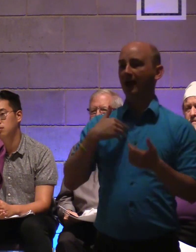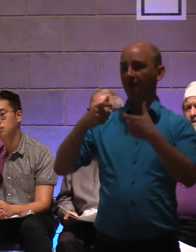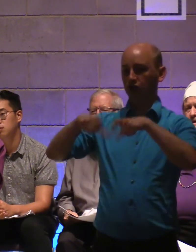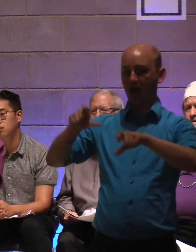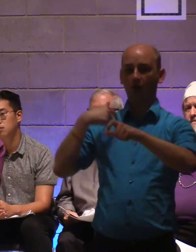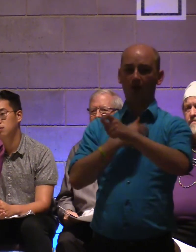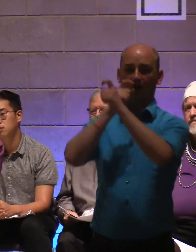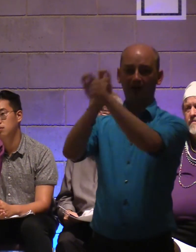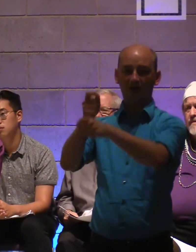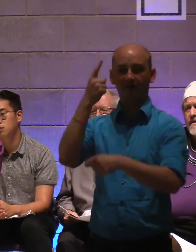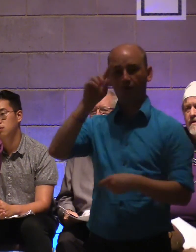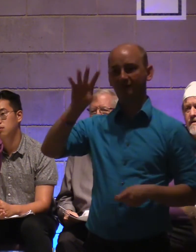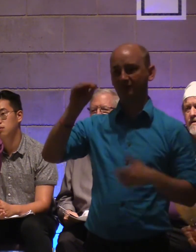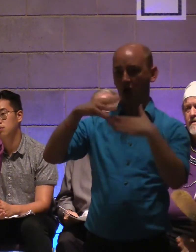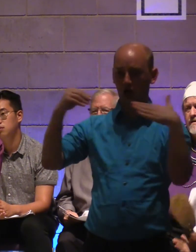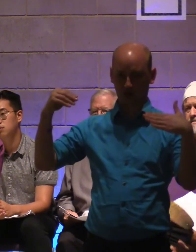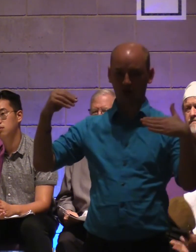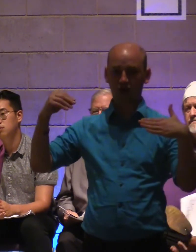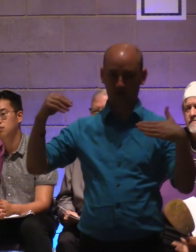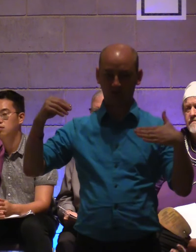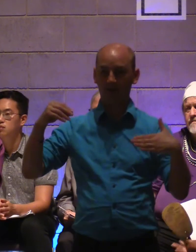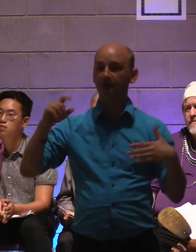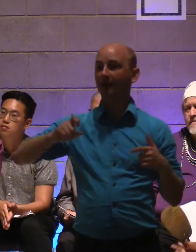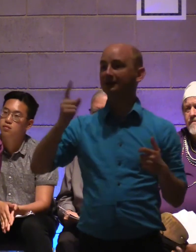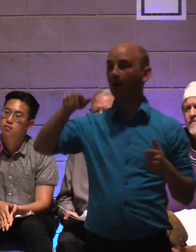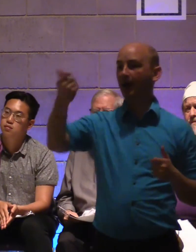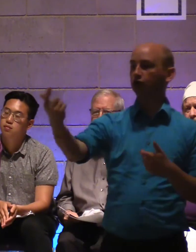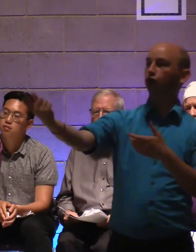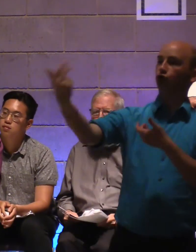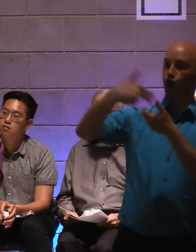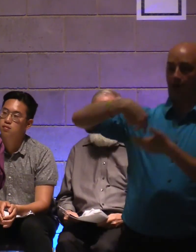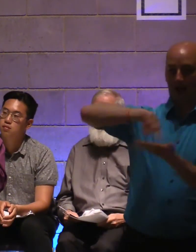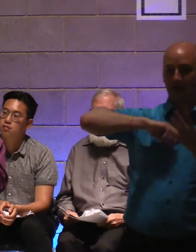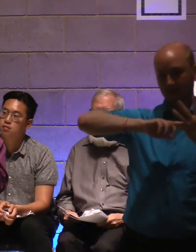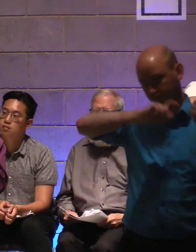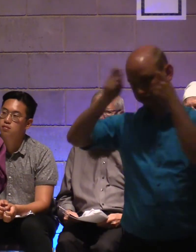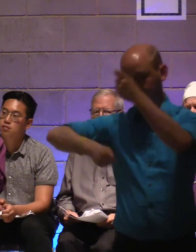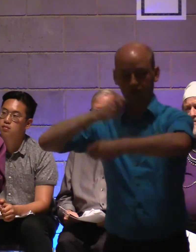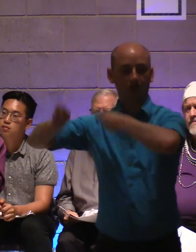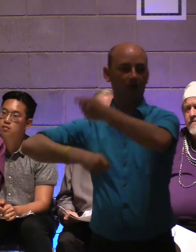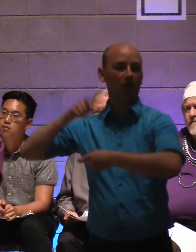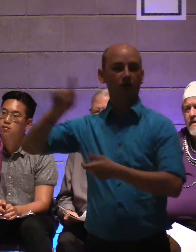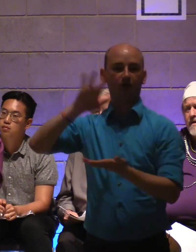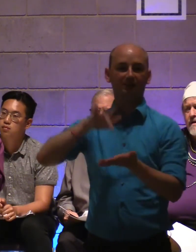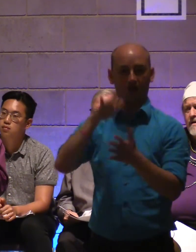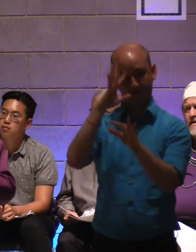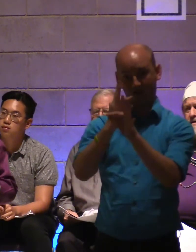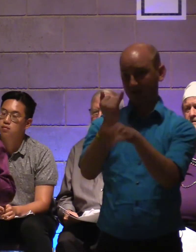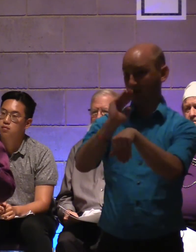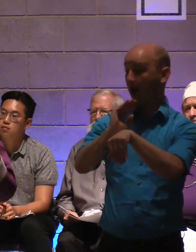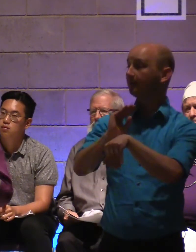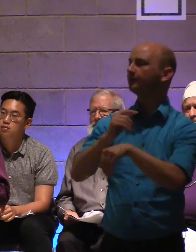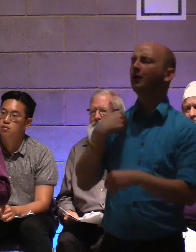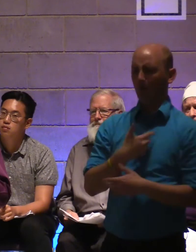to Center of Faith for $50. So I need somebody else to join me in giving to the Center of Faith on tonight. We